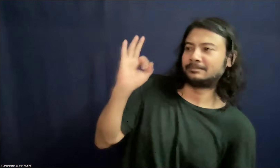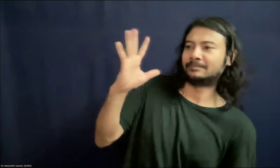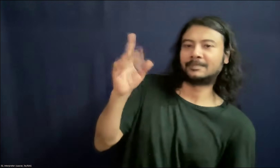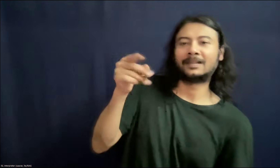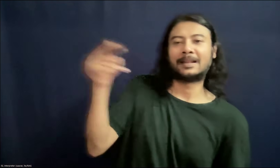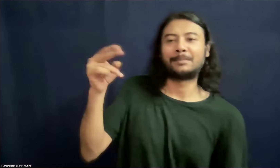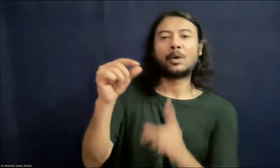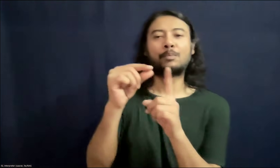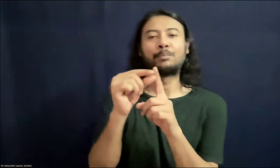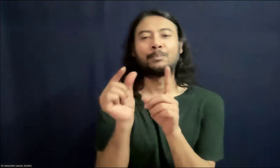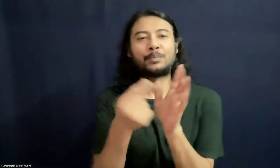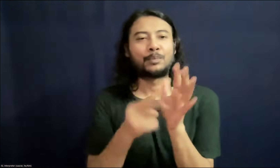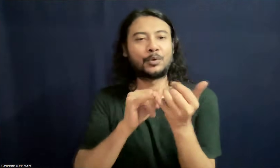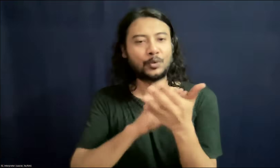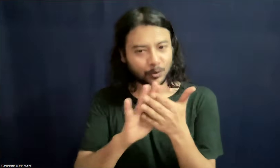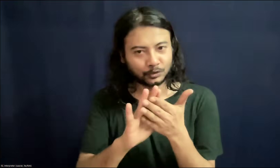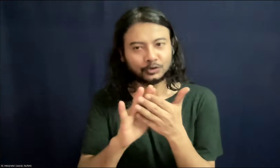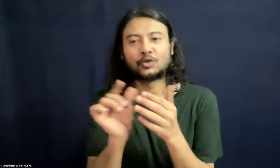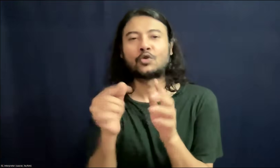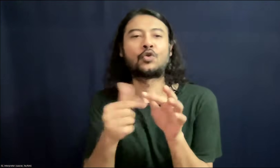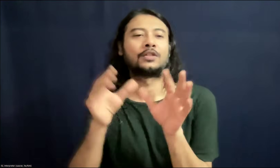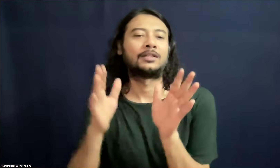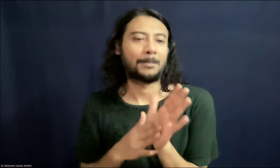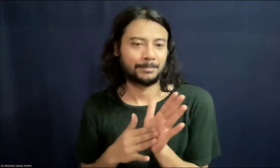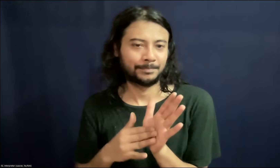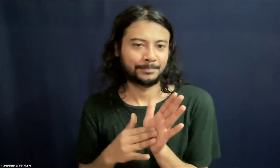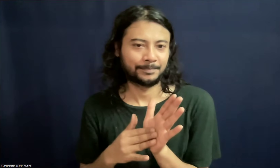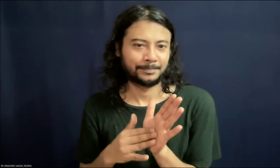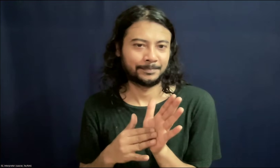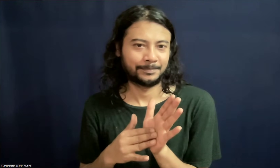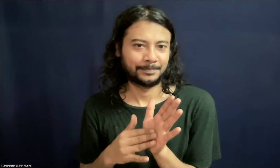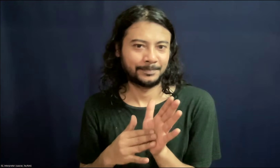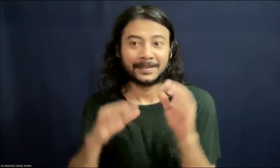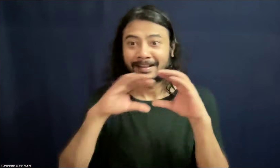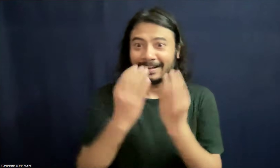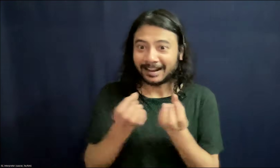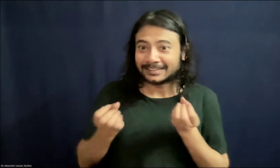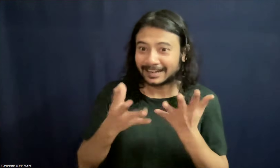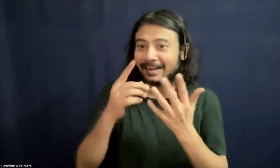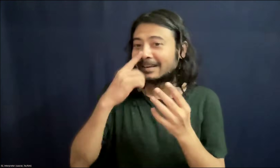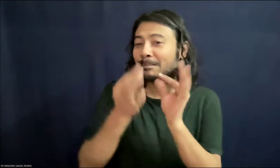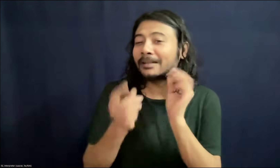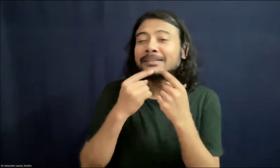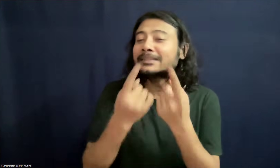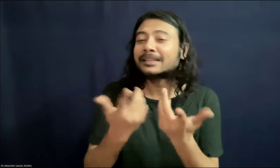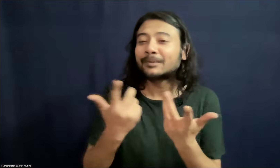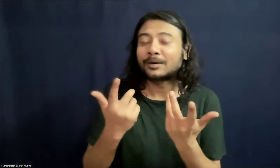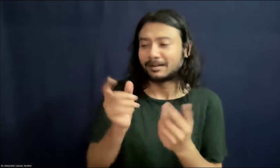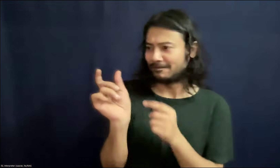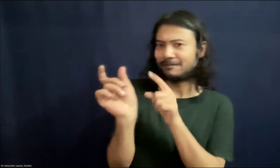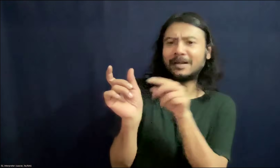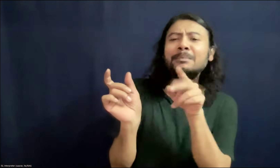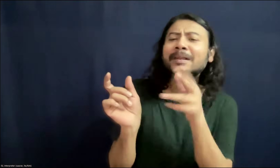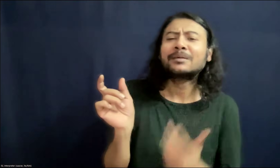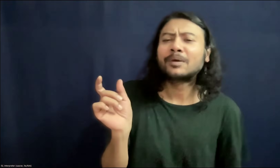That is why I am called as. So in the beginning, I said that we'll be learning why Krishna is called Paramatma. So this words and also the now